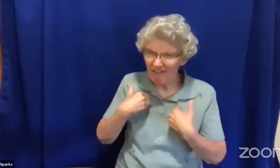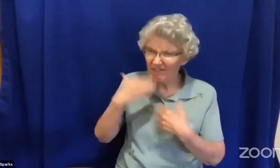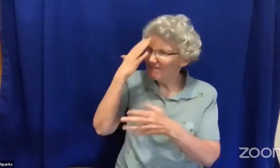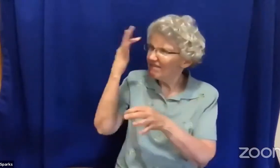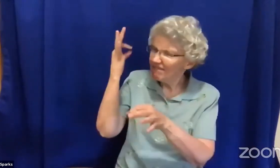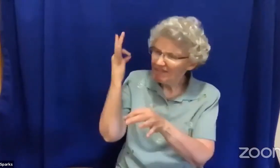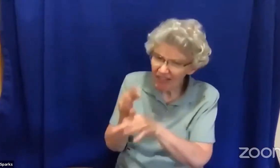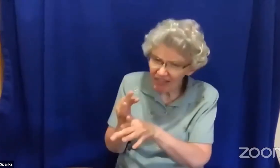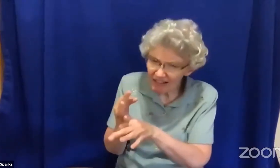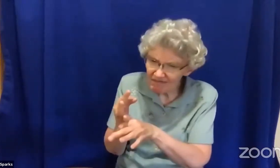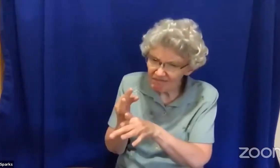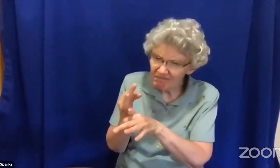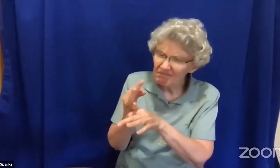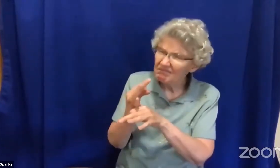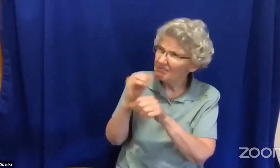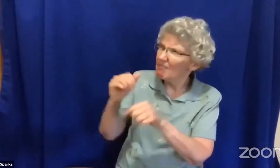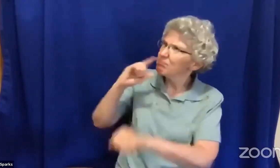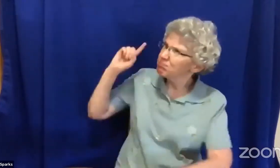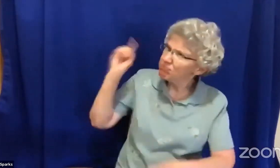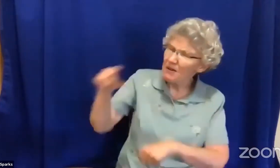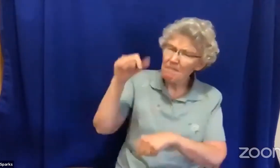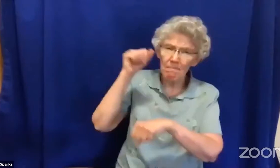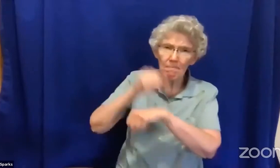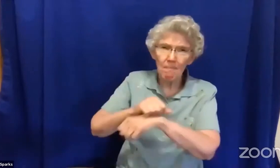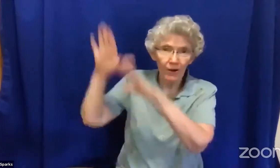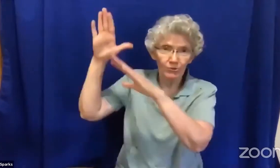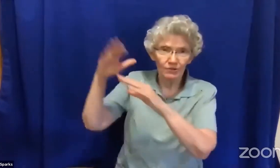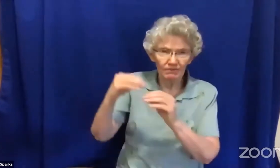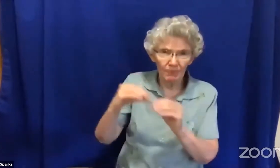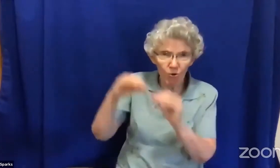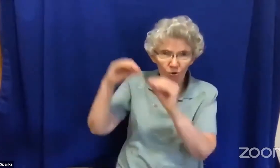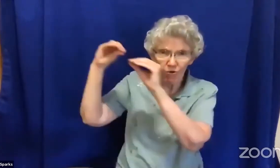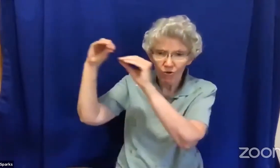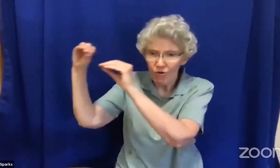And what if I had faith that moved mountains?